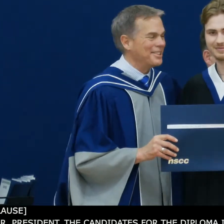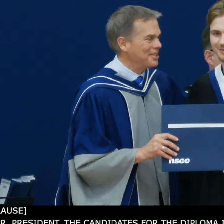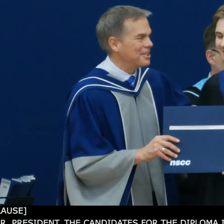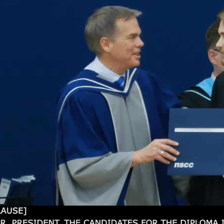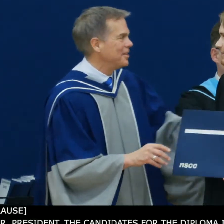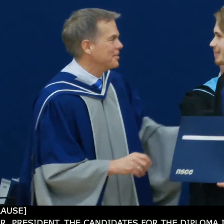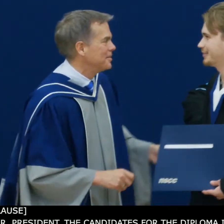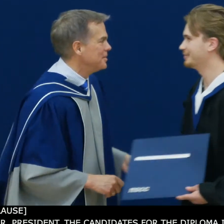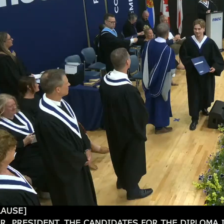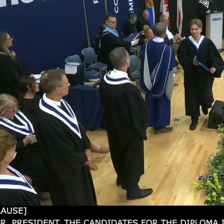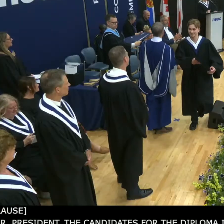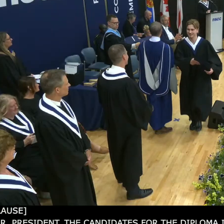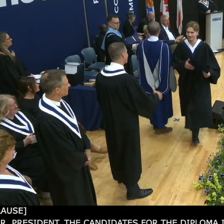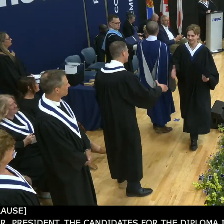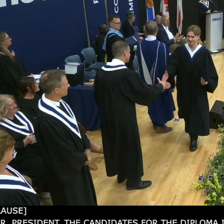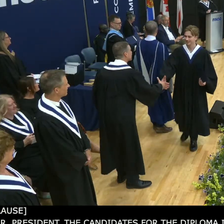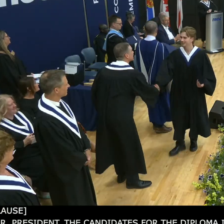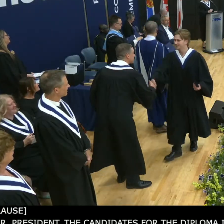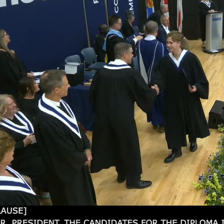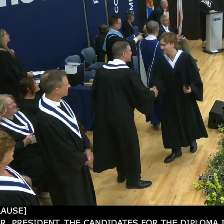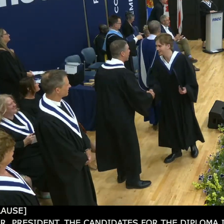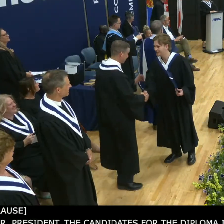Emma Moyer.